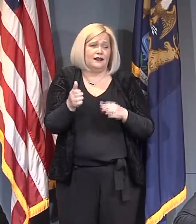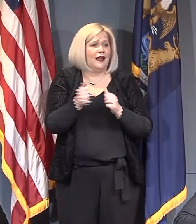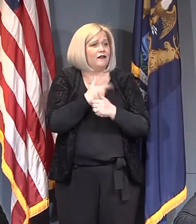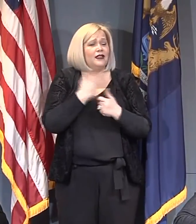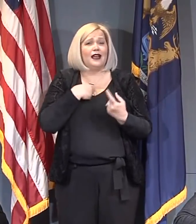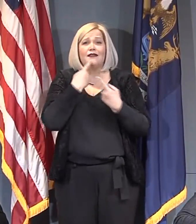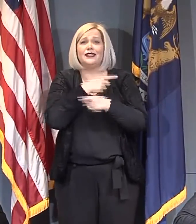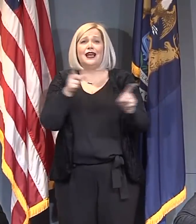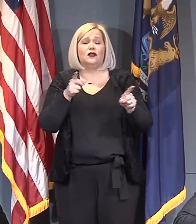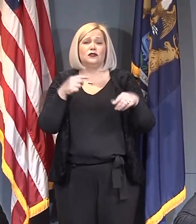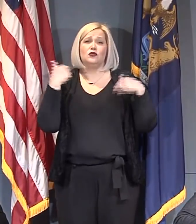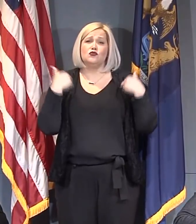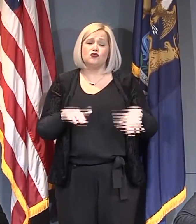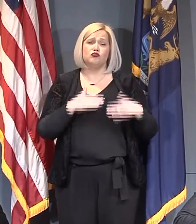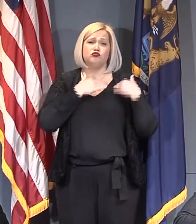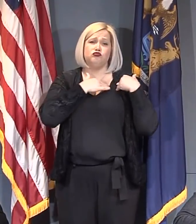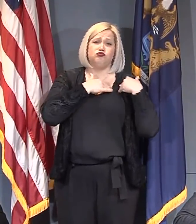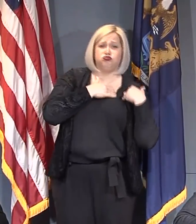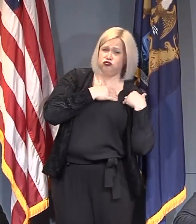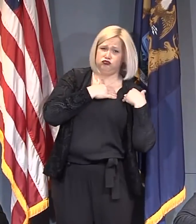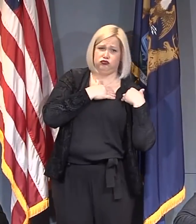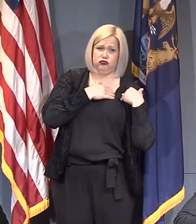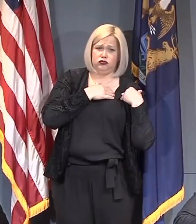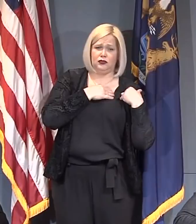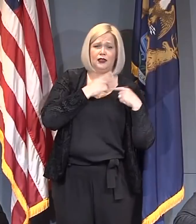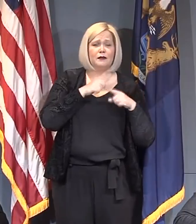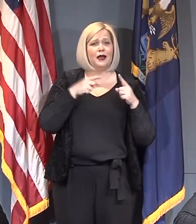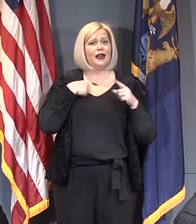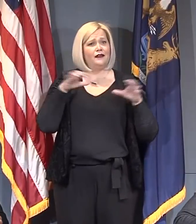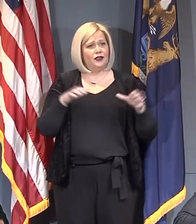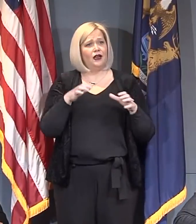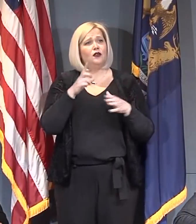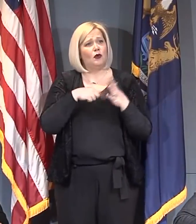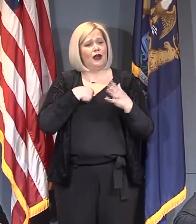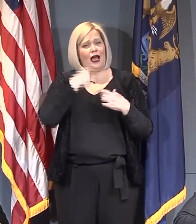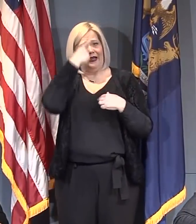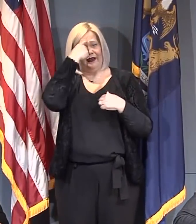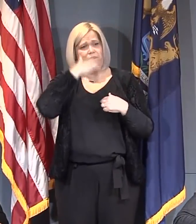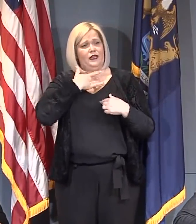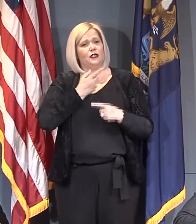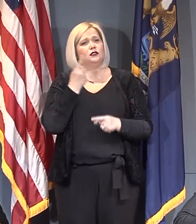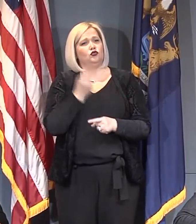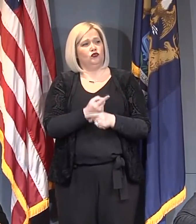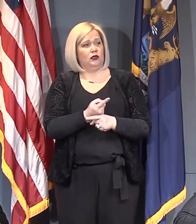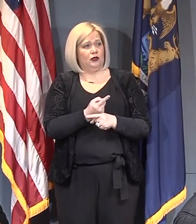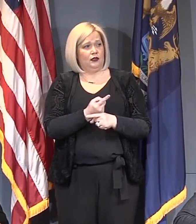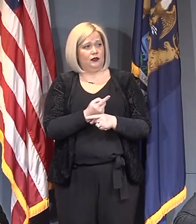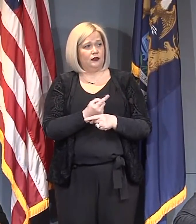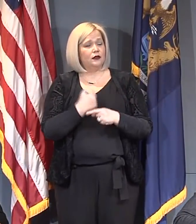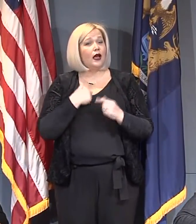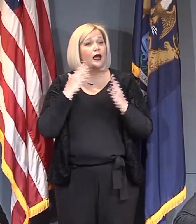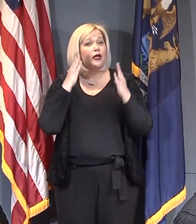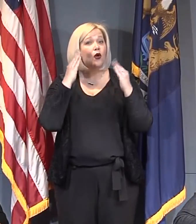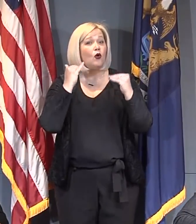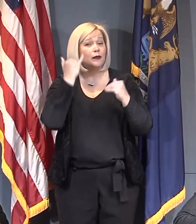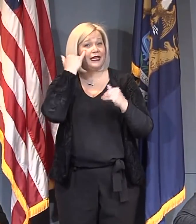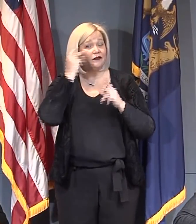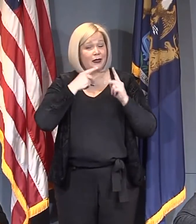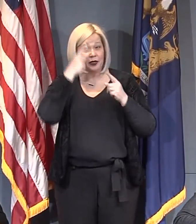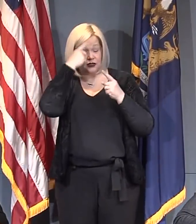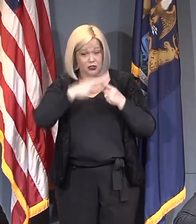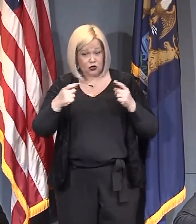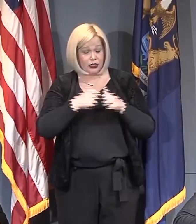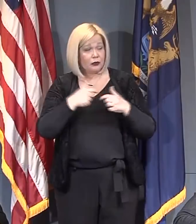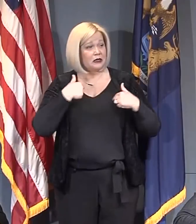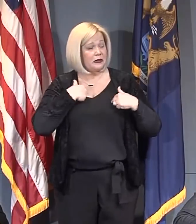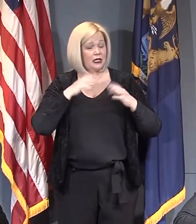me. But I've done what I thought the right thing to do is. I hope that if people are going to dissent, that they do so in